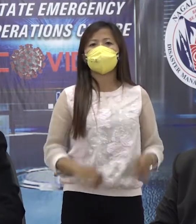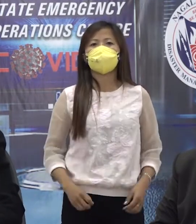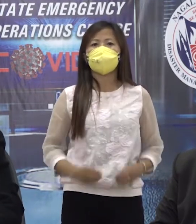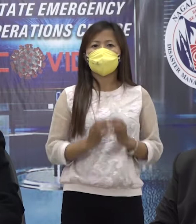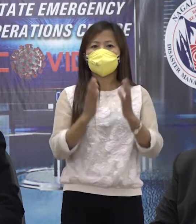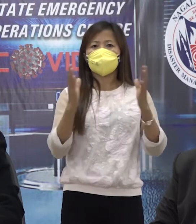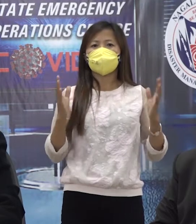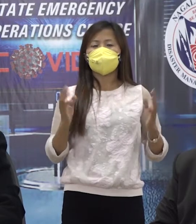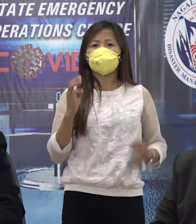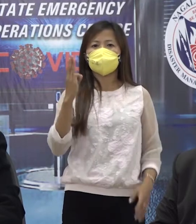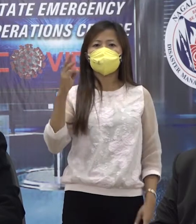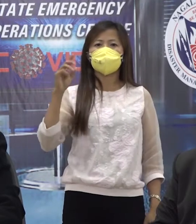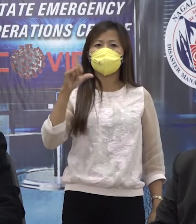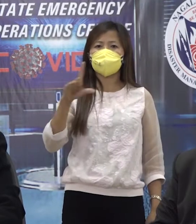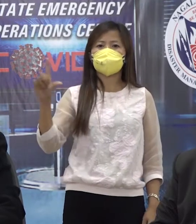about